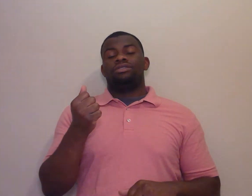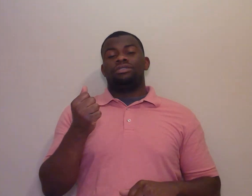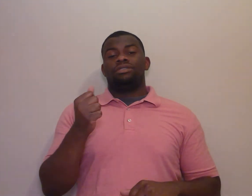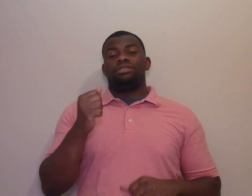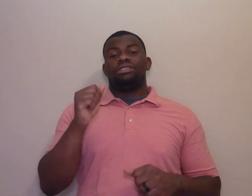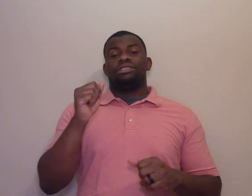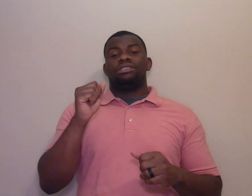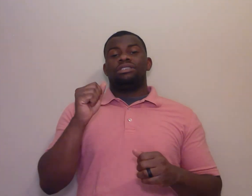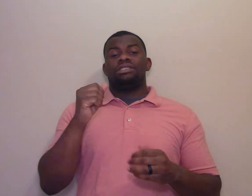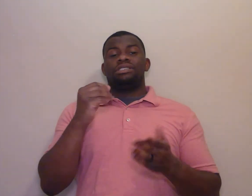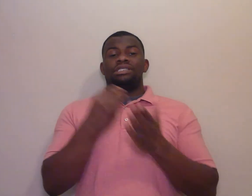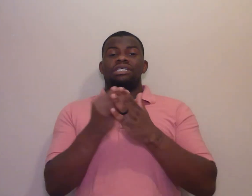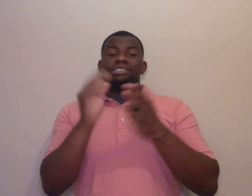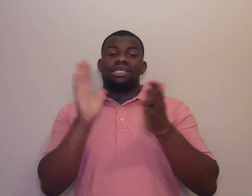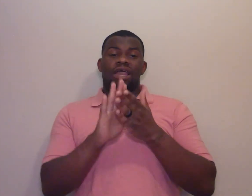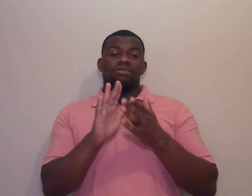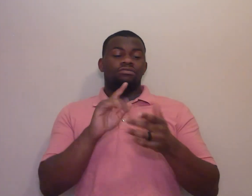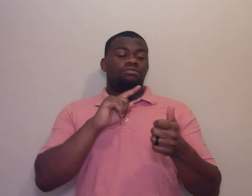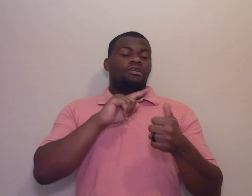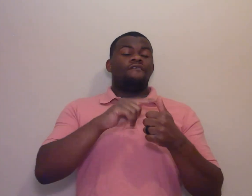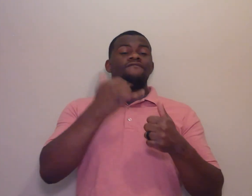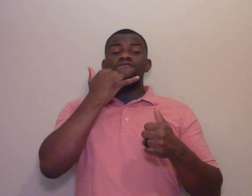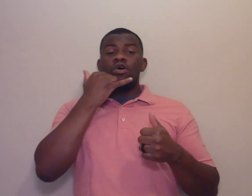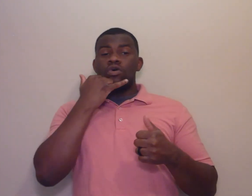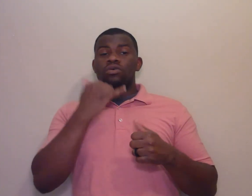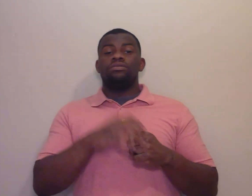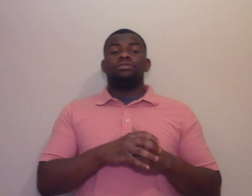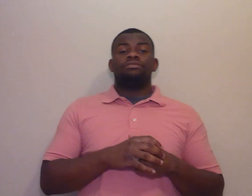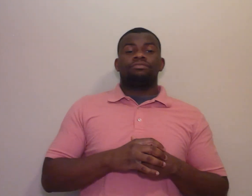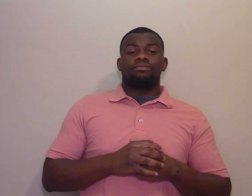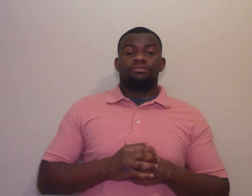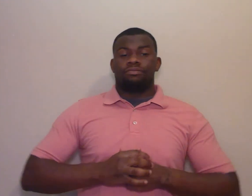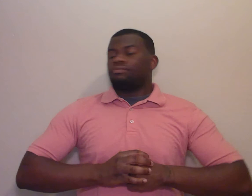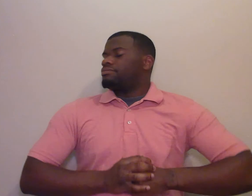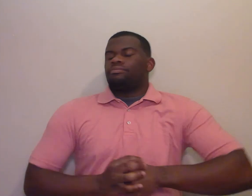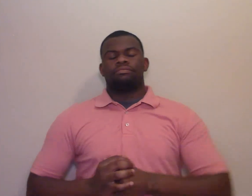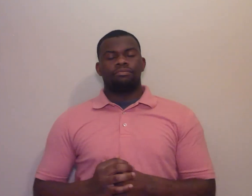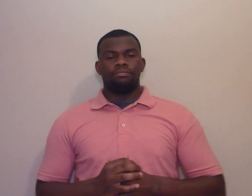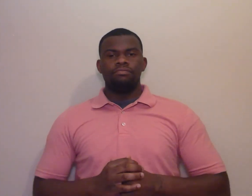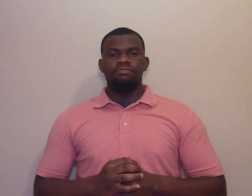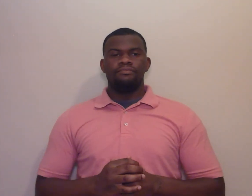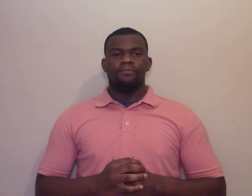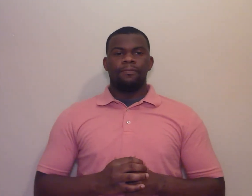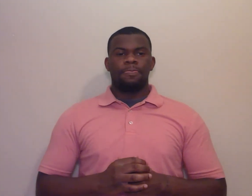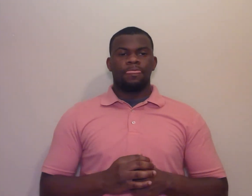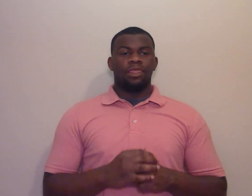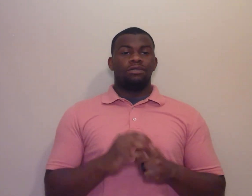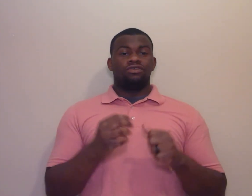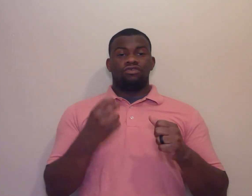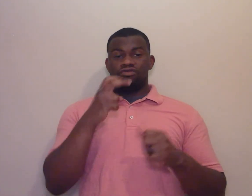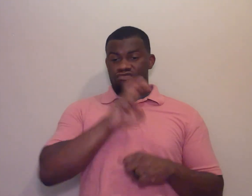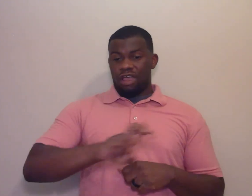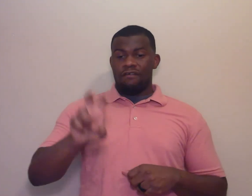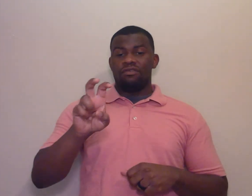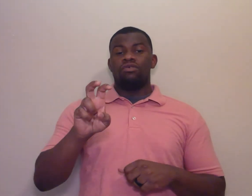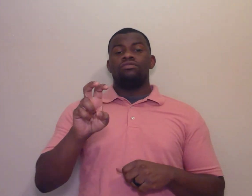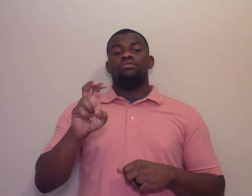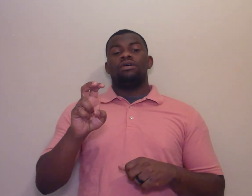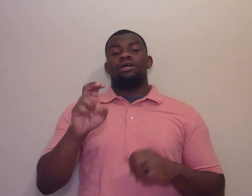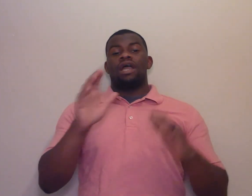Dell. Smart Savings is a web portal to discounts on a variety of products, including travel, leisure, housewares, clothing, and much